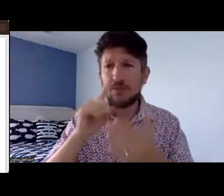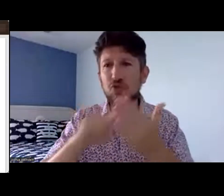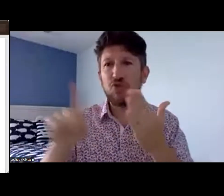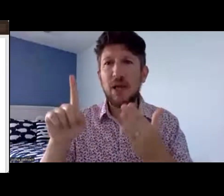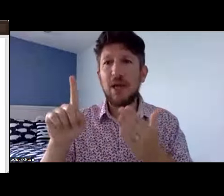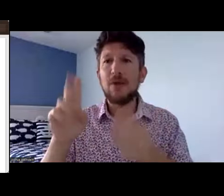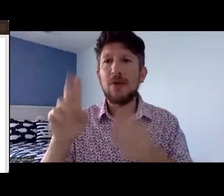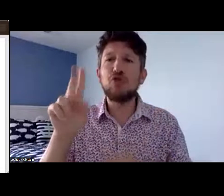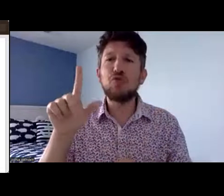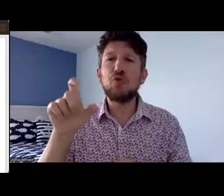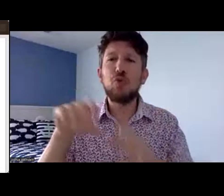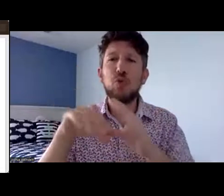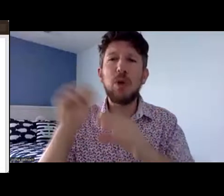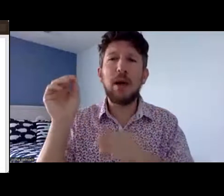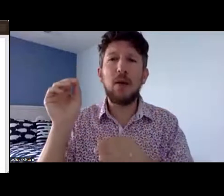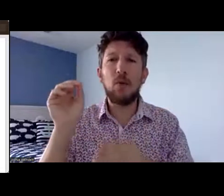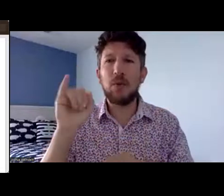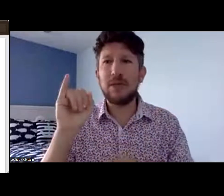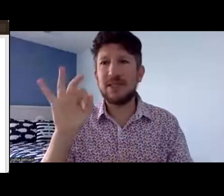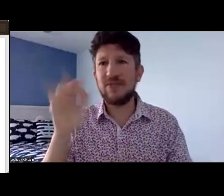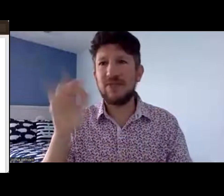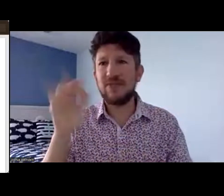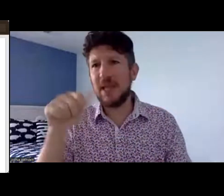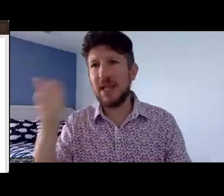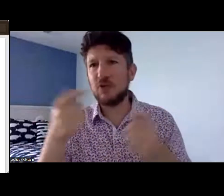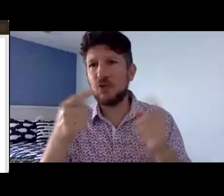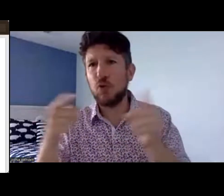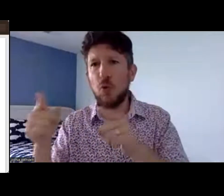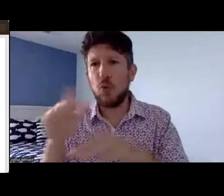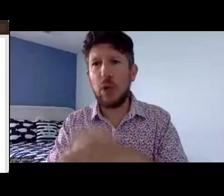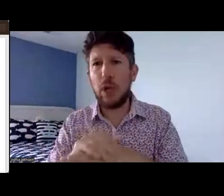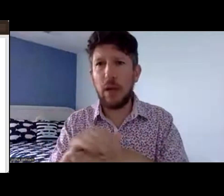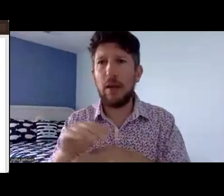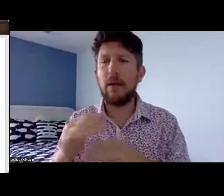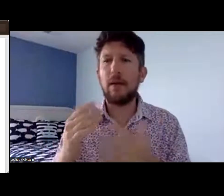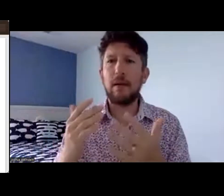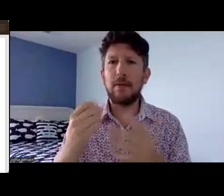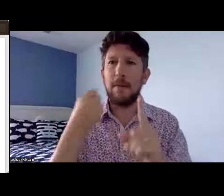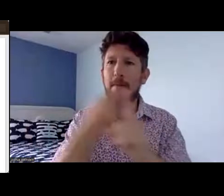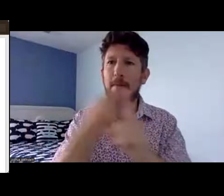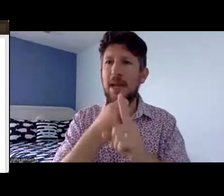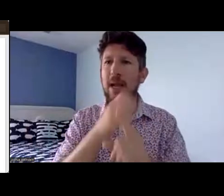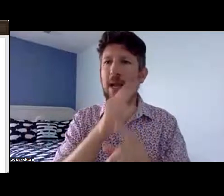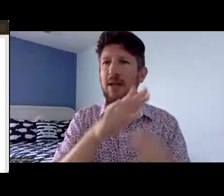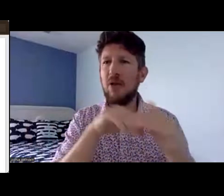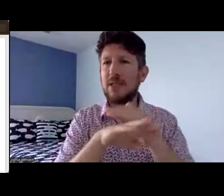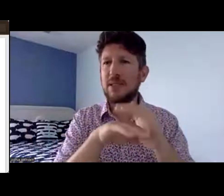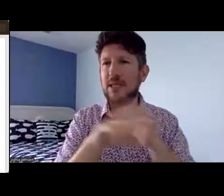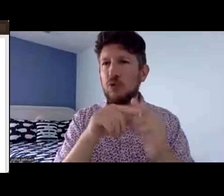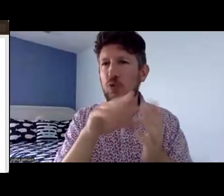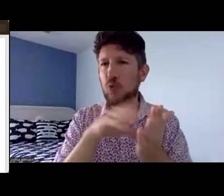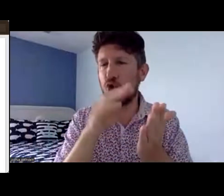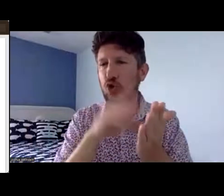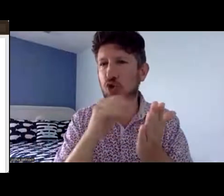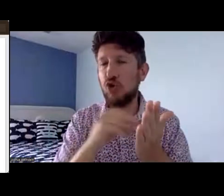And so sometimes it's important to assess whether it's something that is to do with linguistic access, language